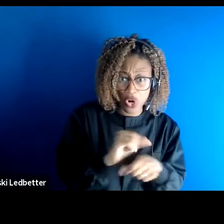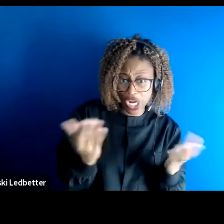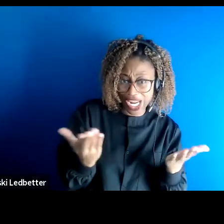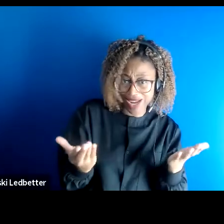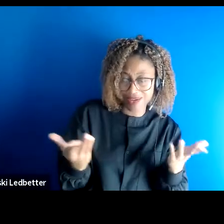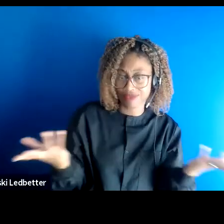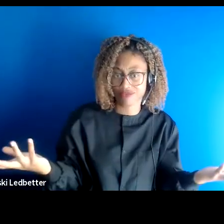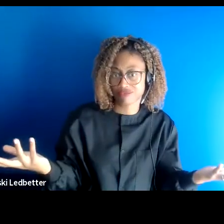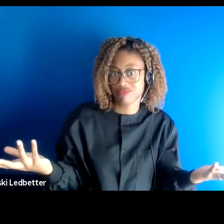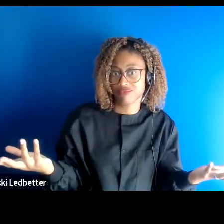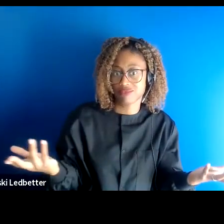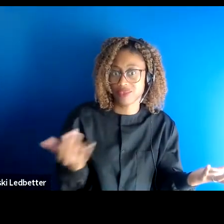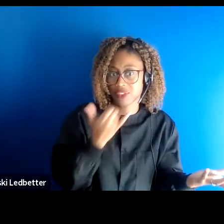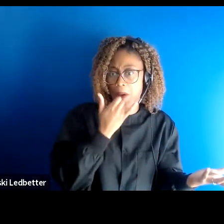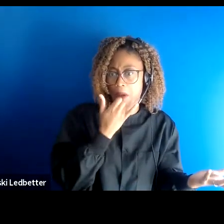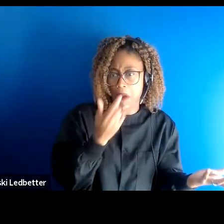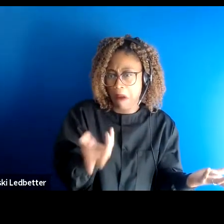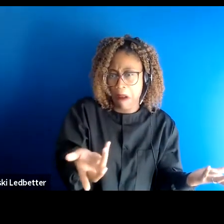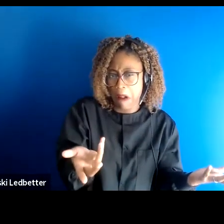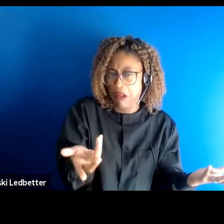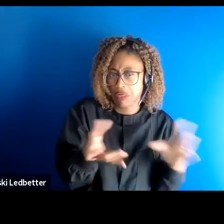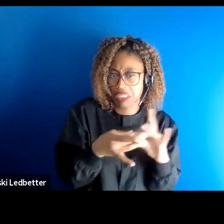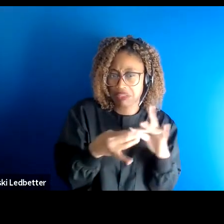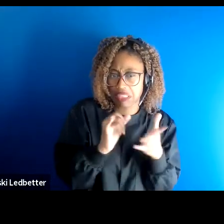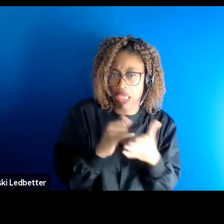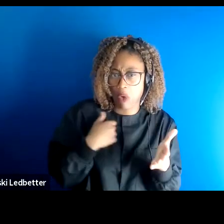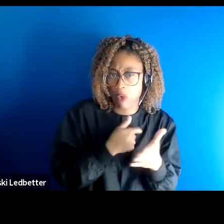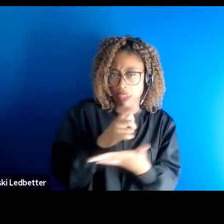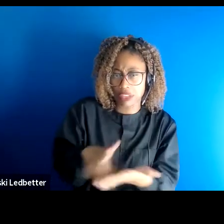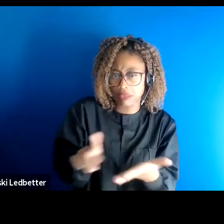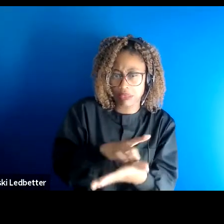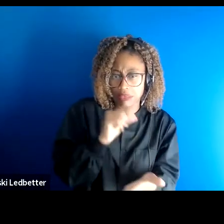be some issue or mistake if people are saying that. However,